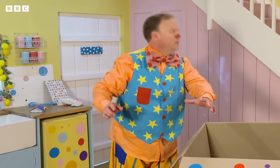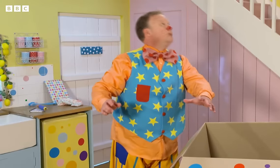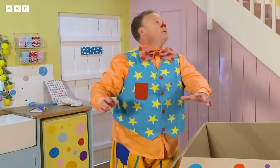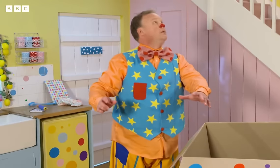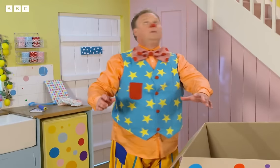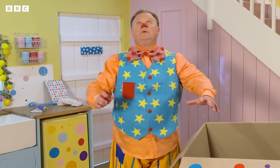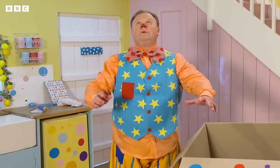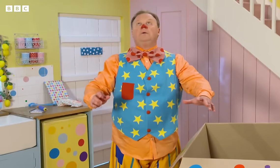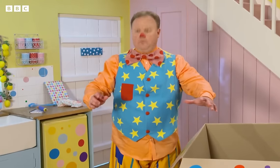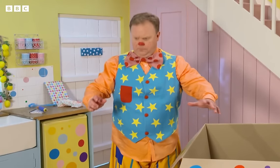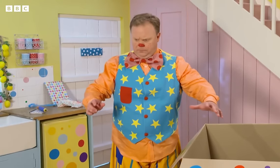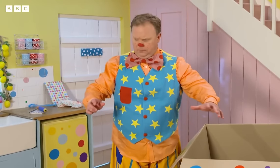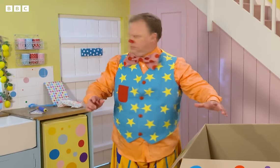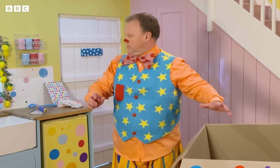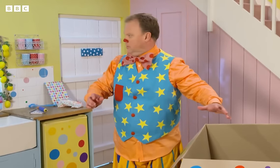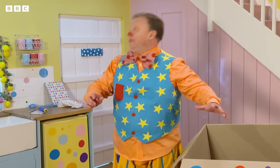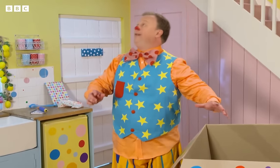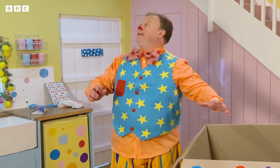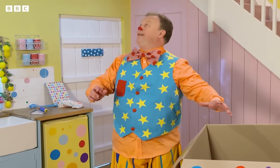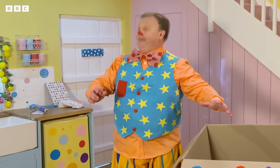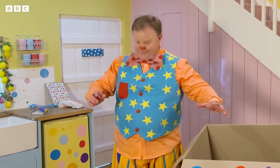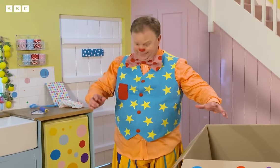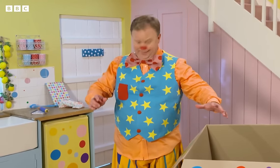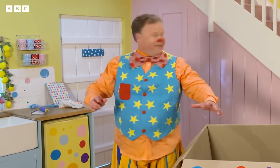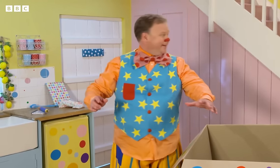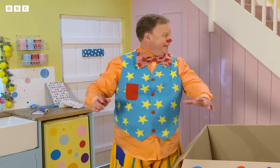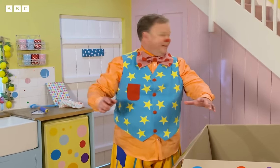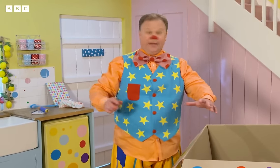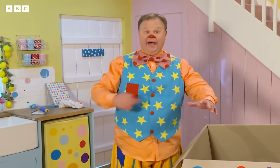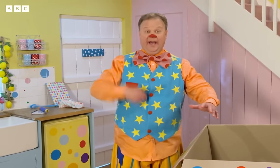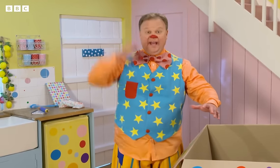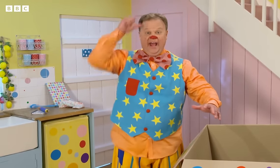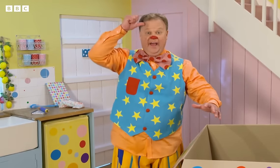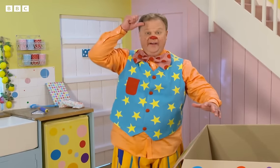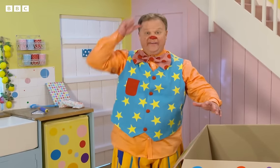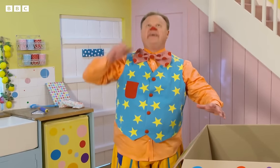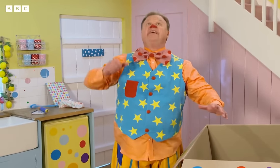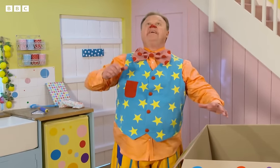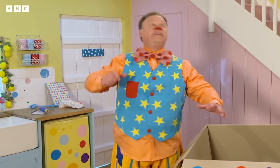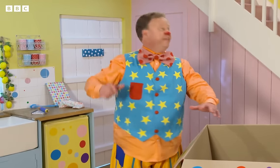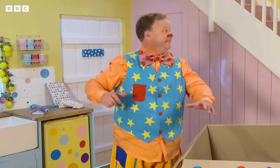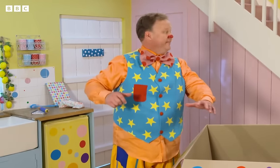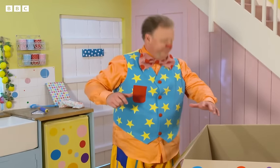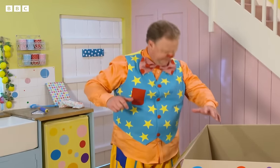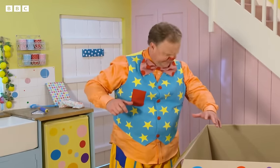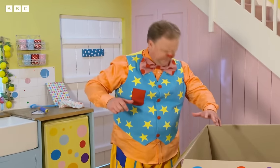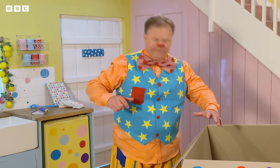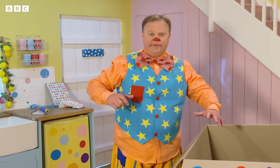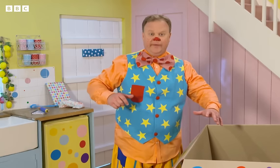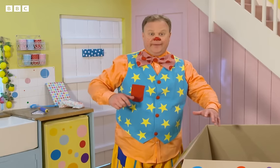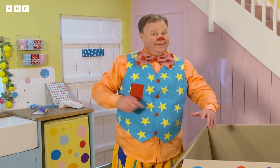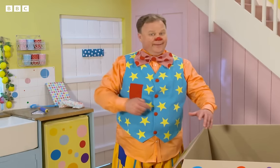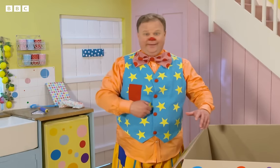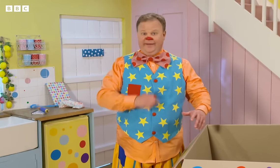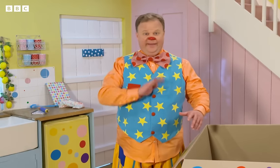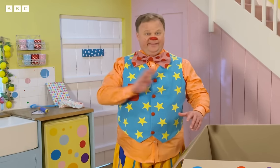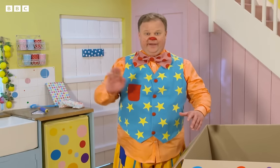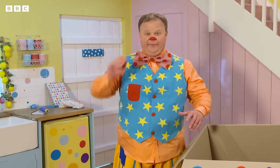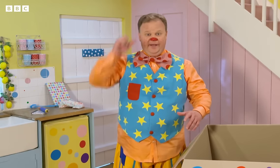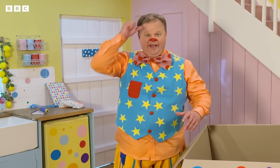That's a very bouncy ball, Mr. Tumble. I know! Where did it go? I don't